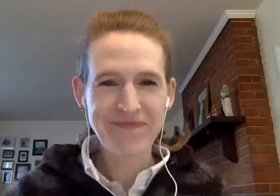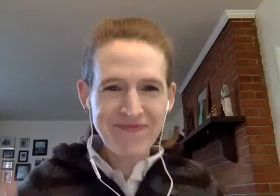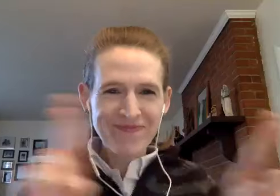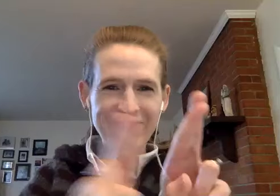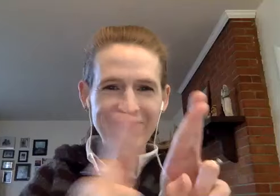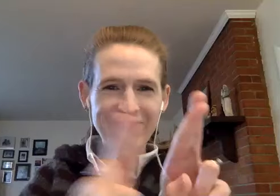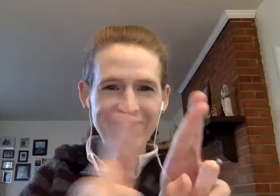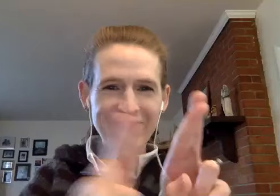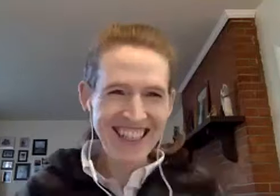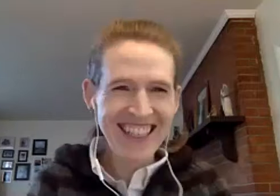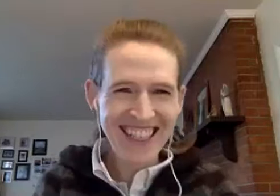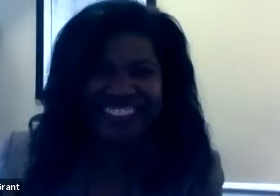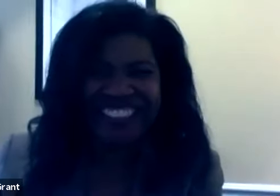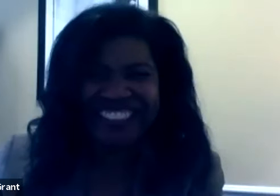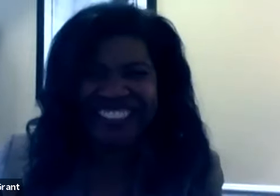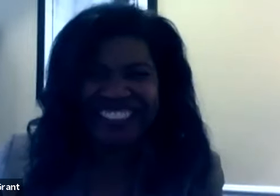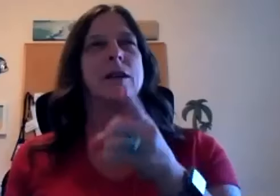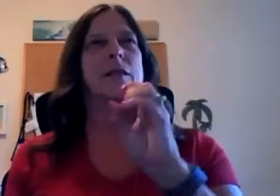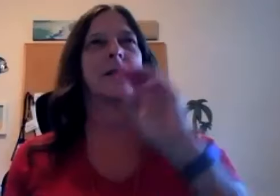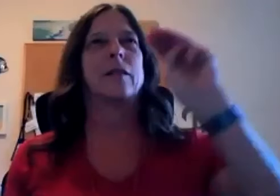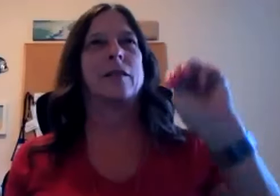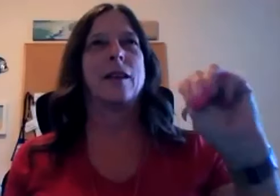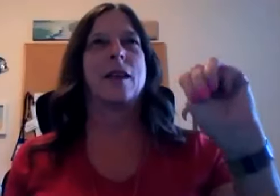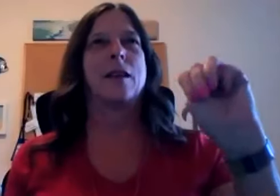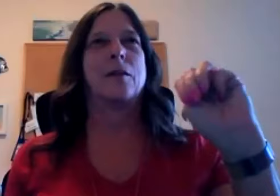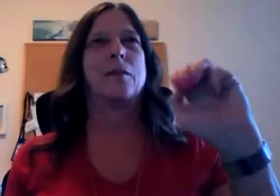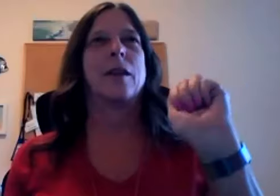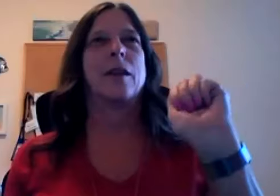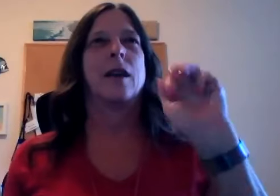Okay, and we're gonna spotlight you, Missy. Go for it, Mary.